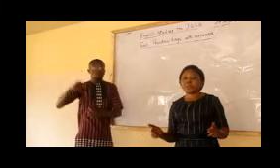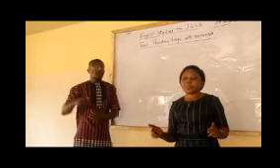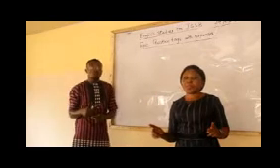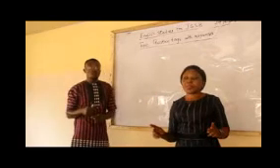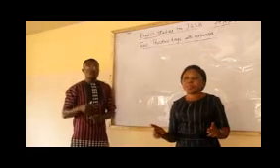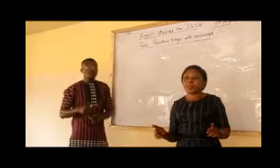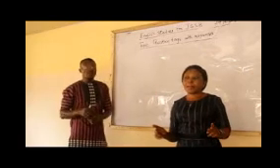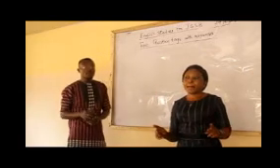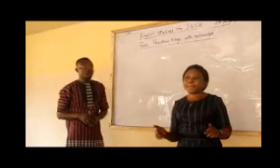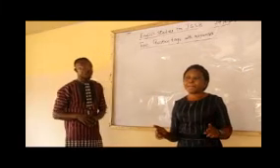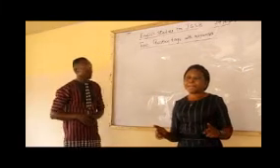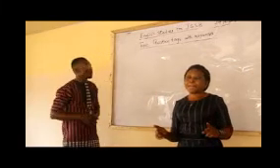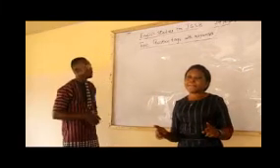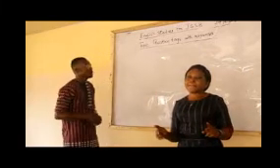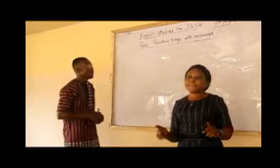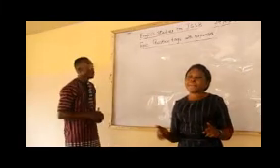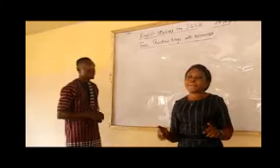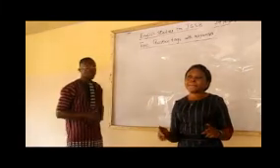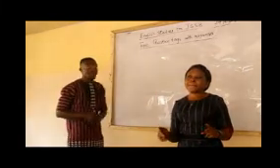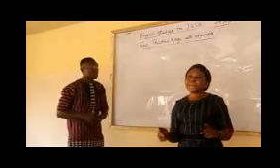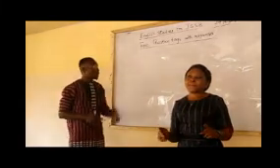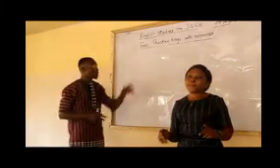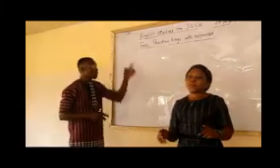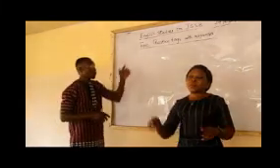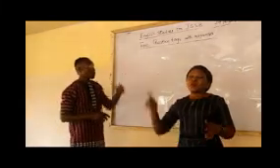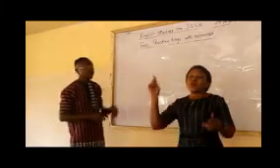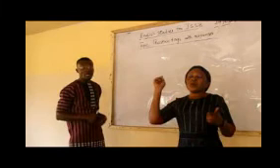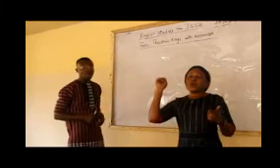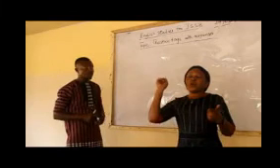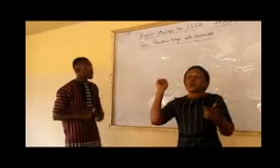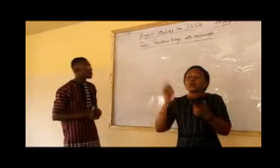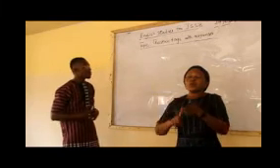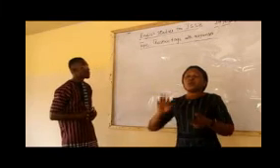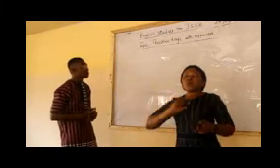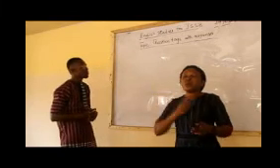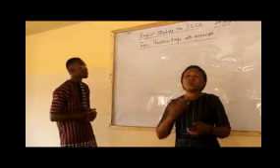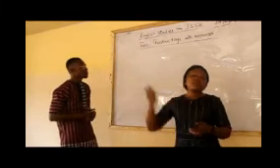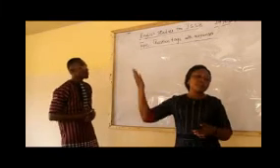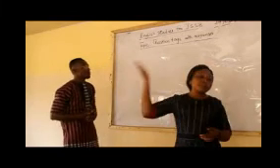taking it a little bit back to our previous class on question tags,